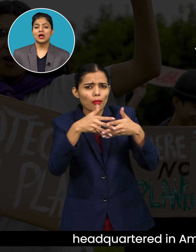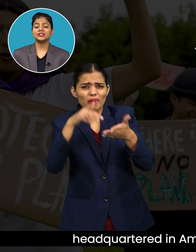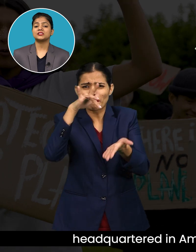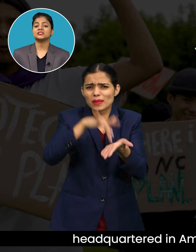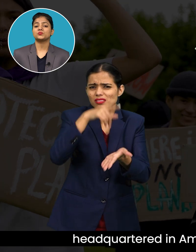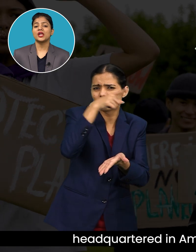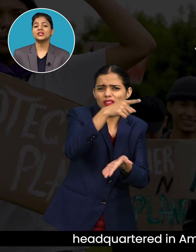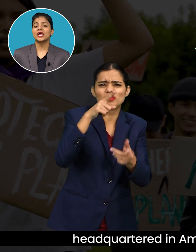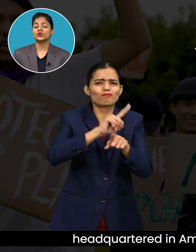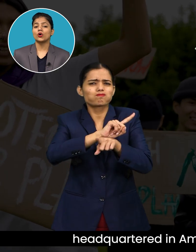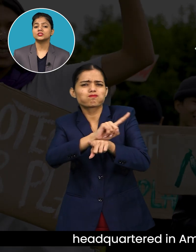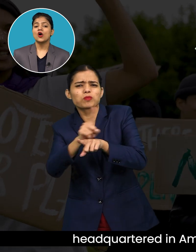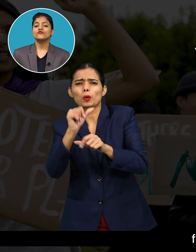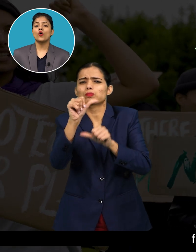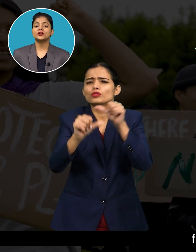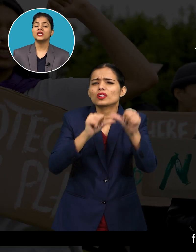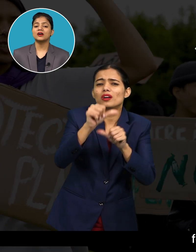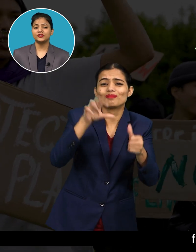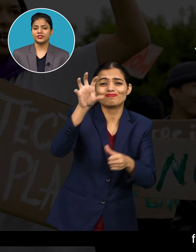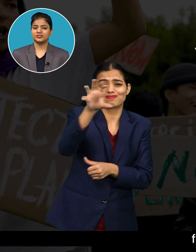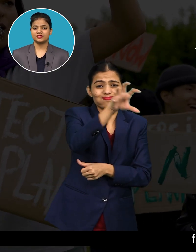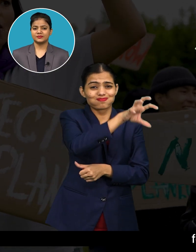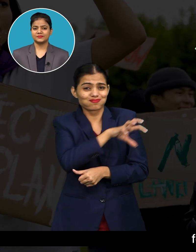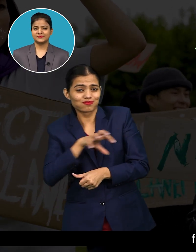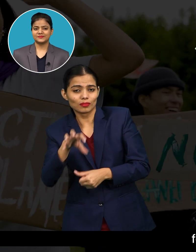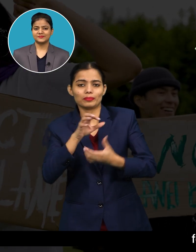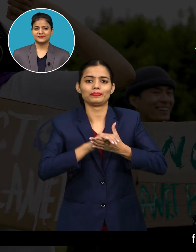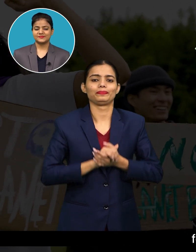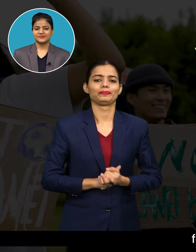Amsterdam, and it has spread across 40 countries.